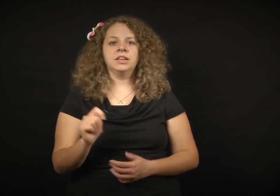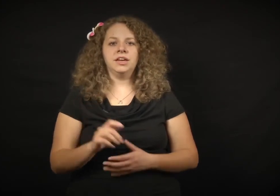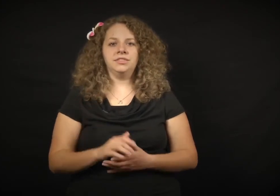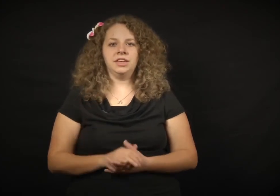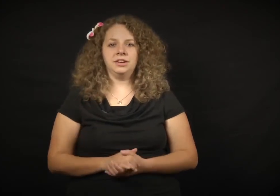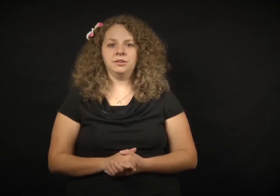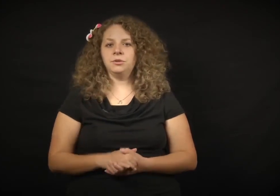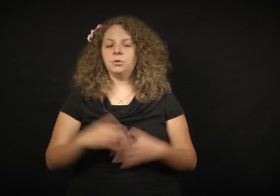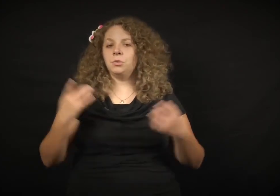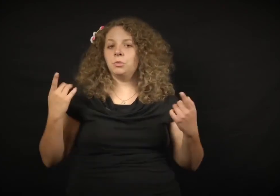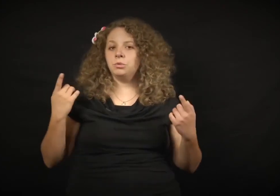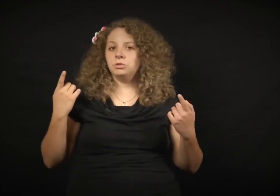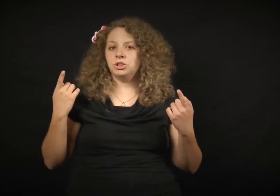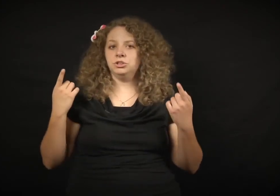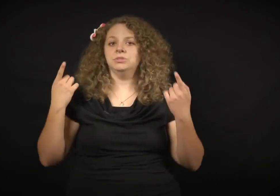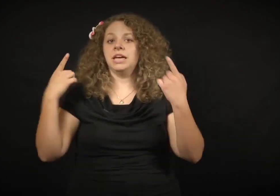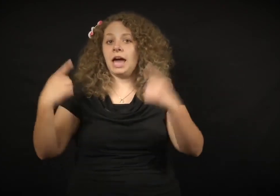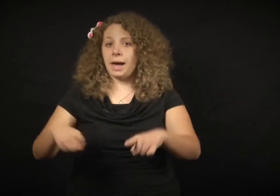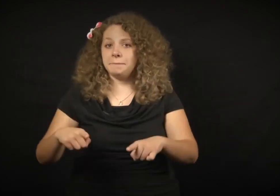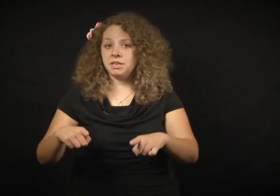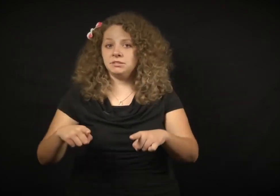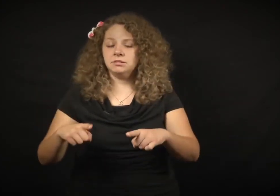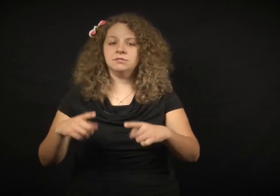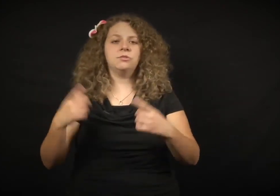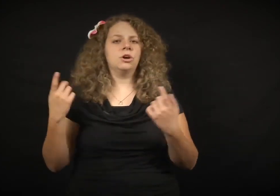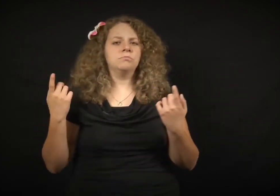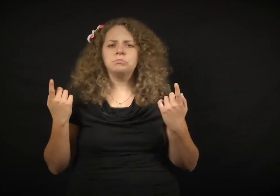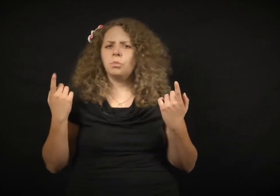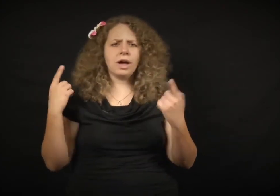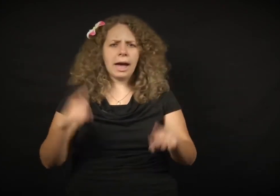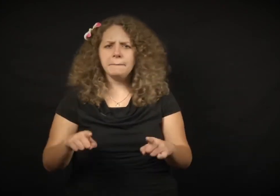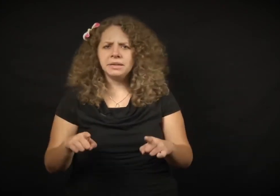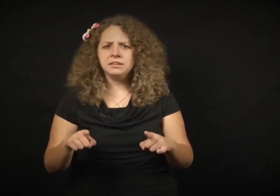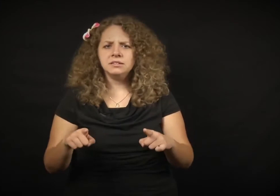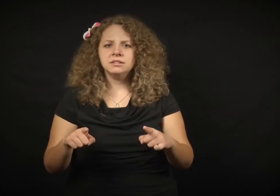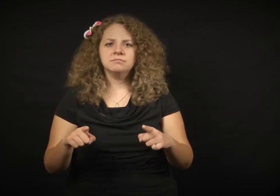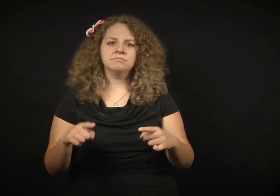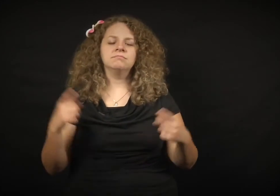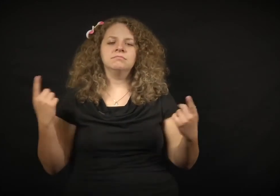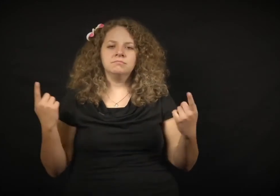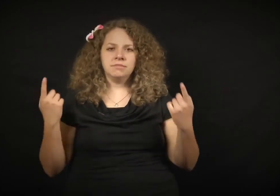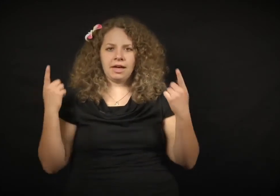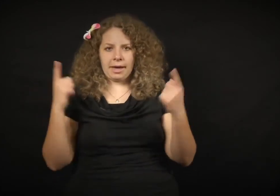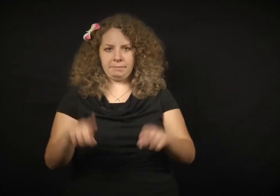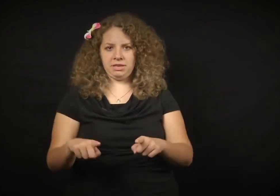And then you can use happened for what happened. Happened.